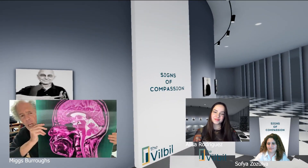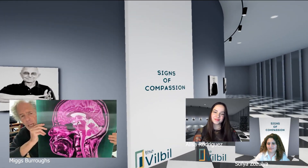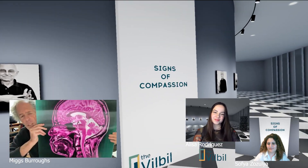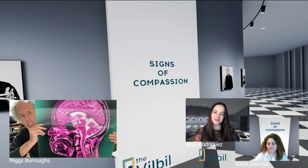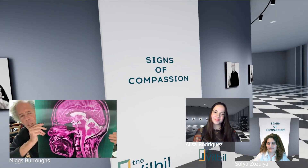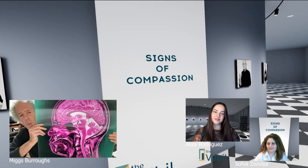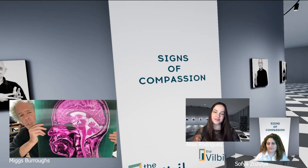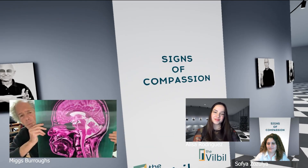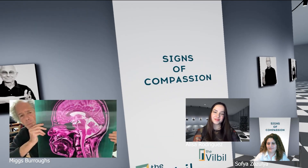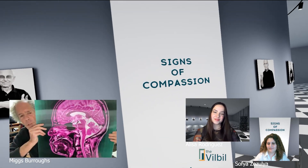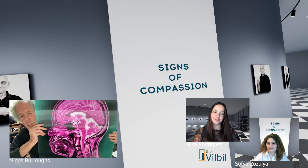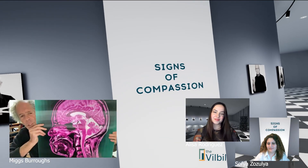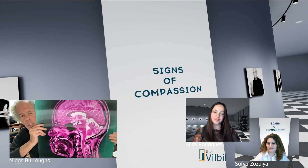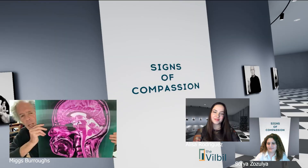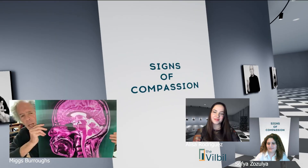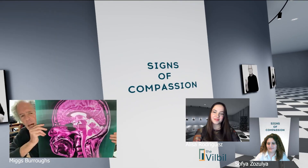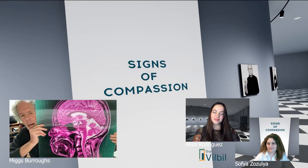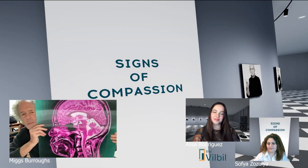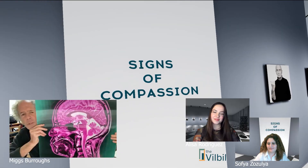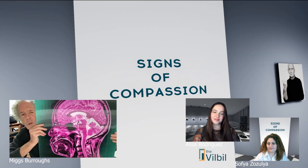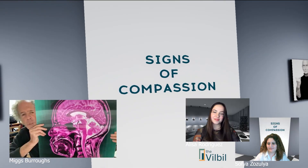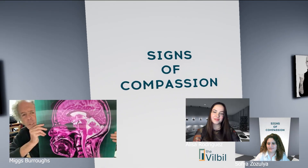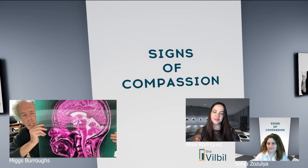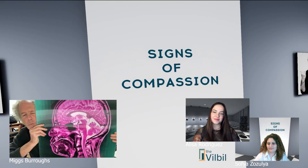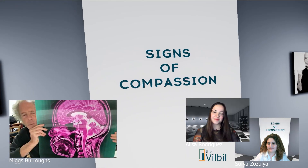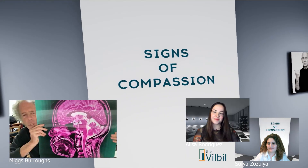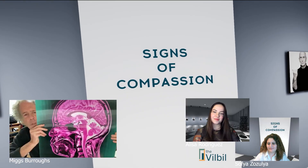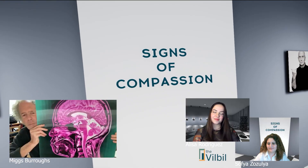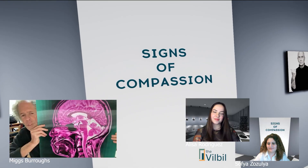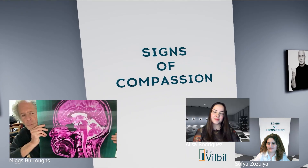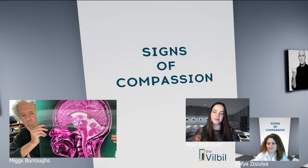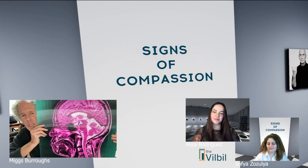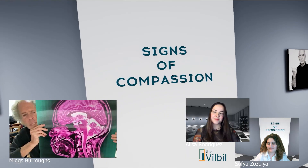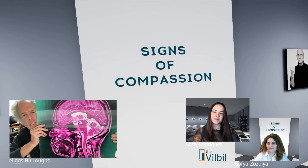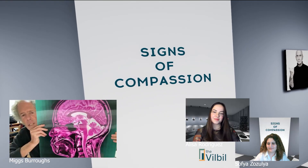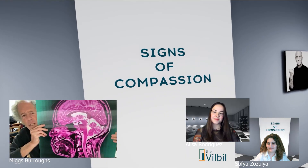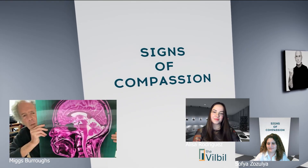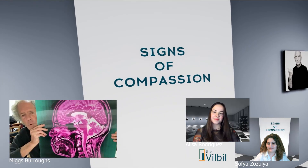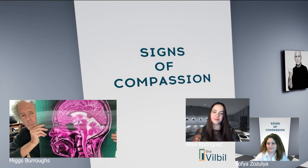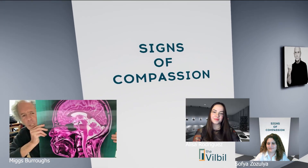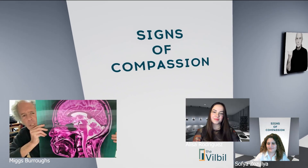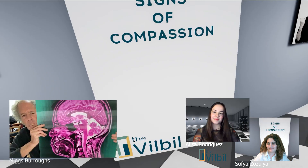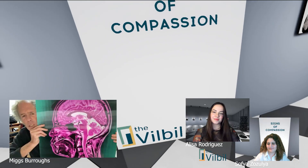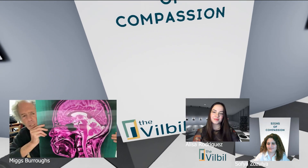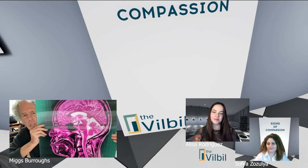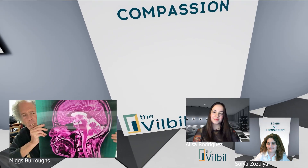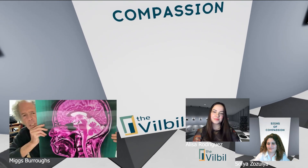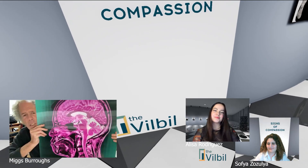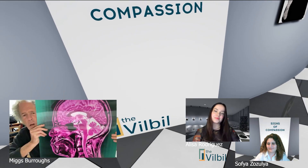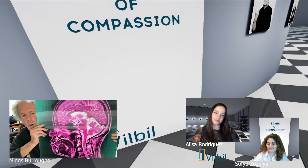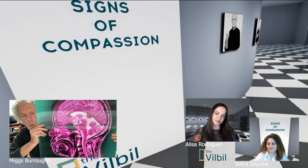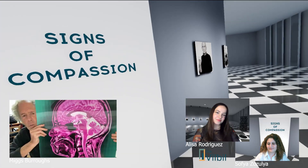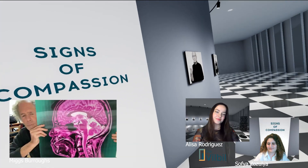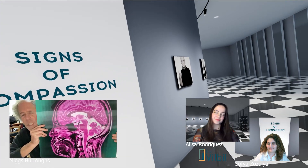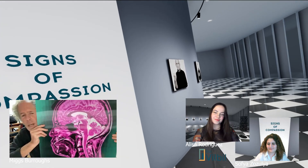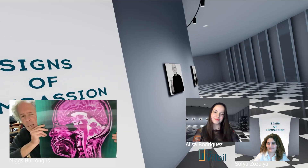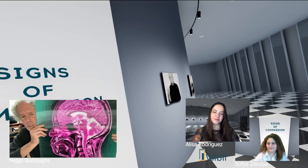and said, who is this person? I don't know that they would know if it's a man, a woman, young, old. I mean, a doctor